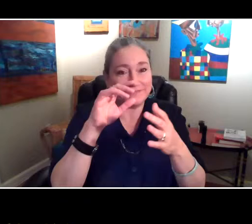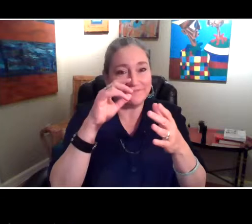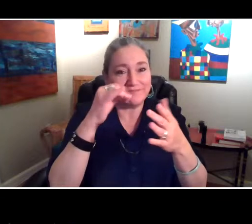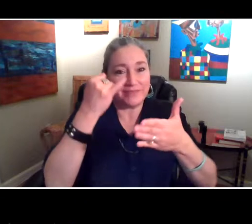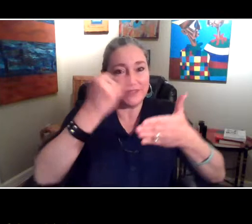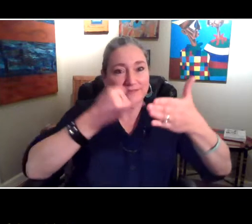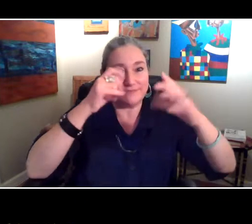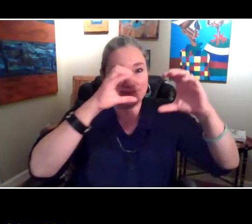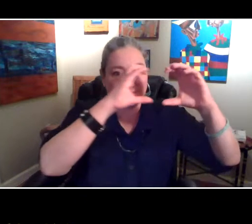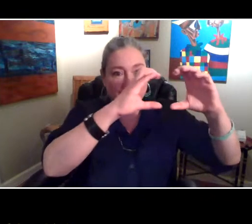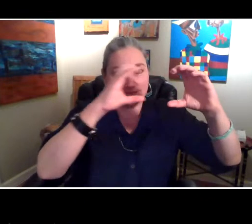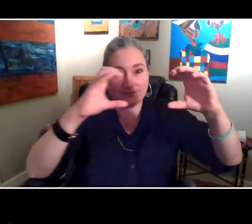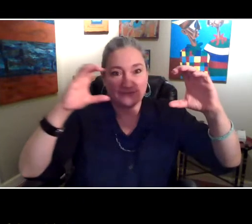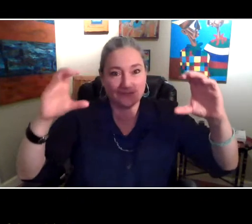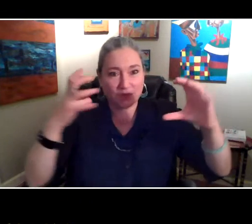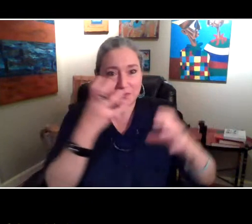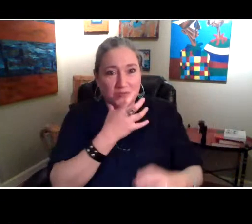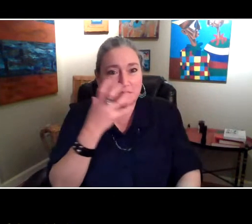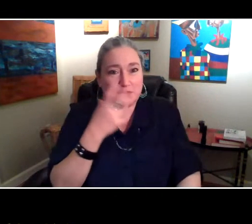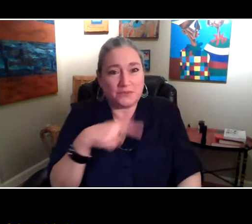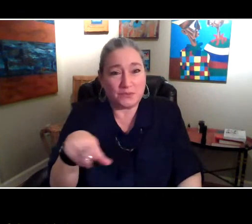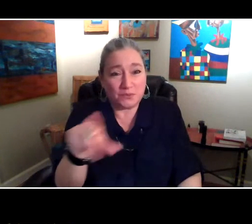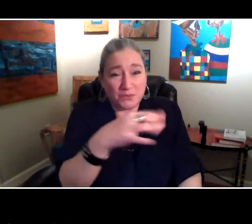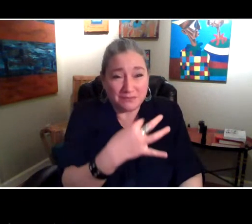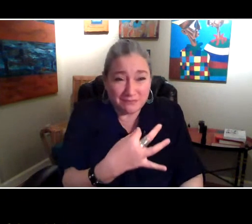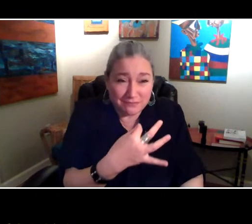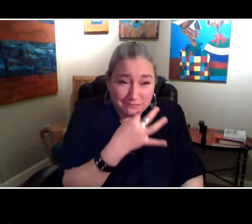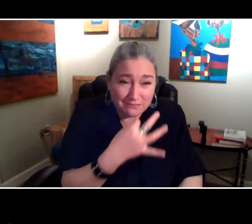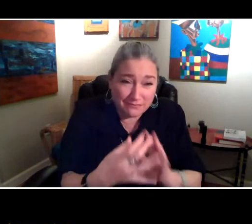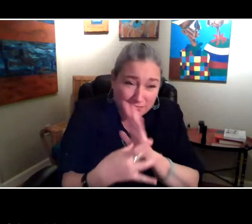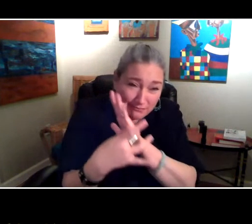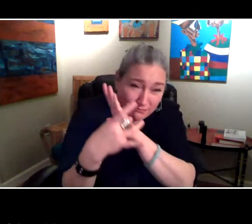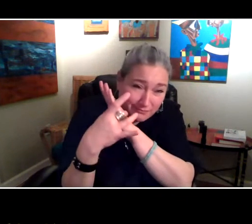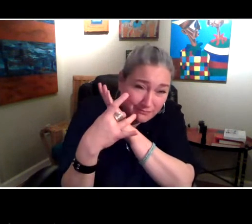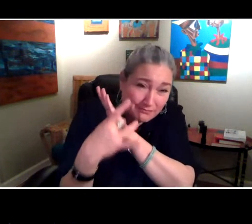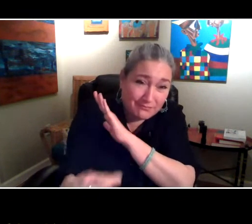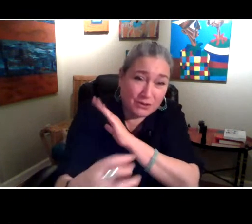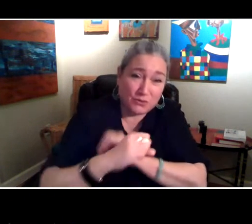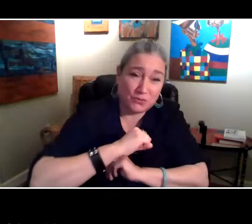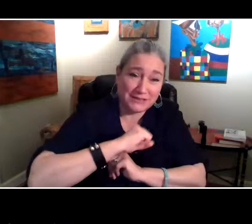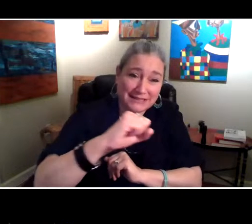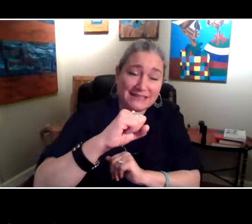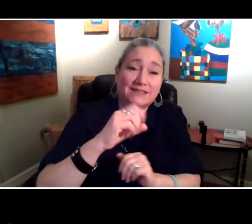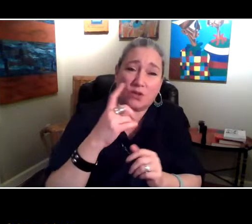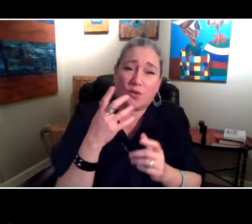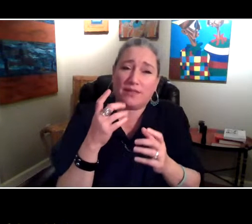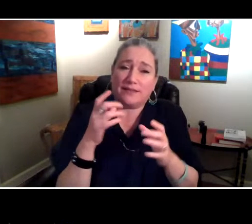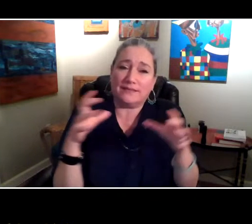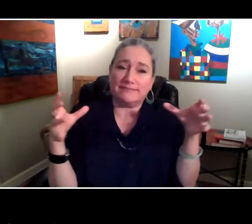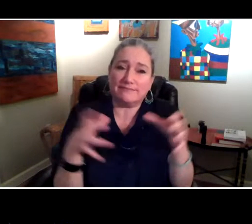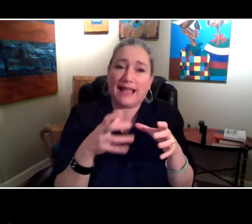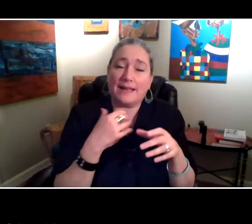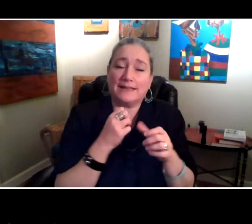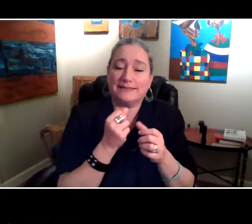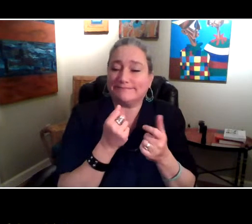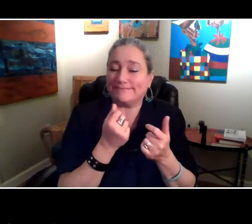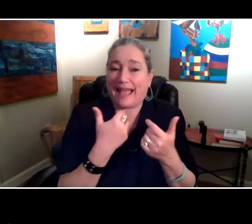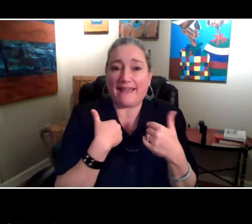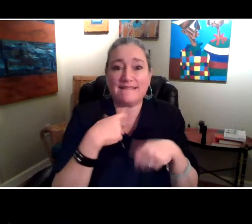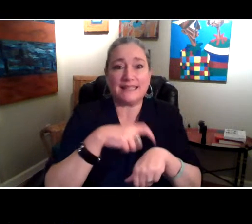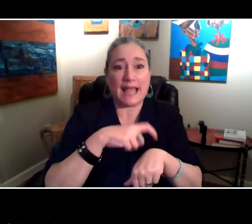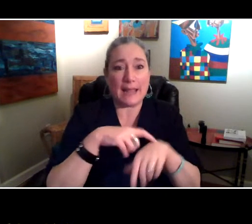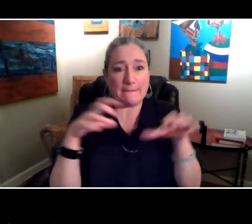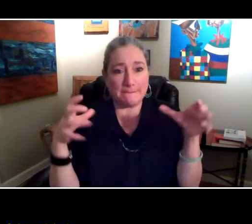DCCW. And you recall in my presentation, we were looking at resistance art and